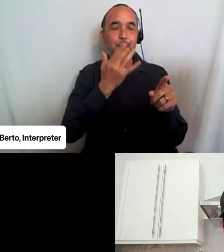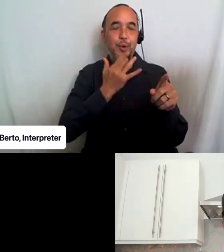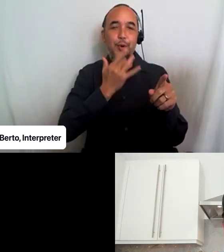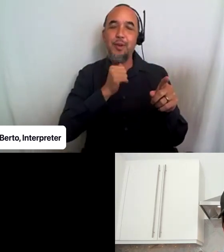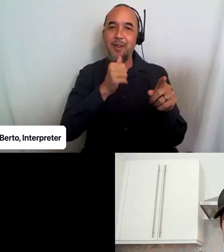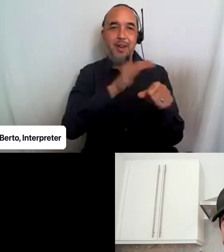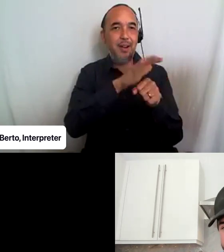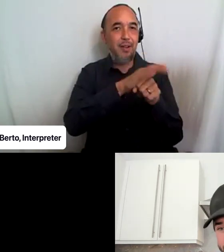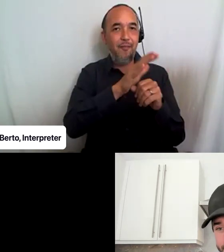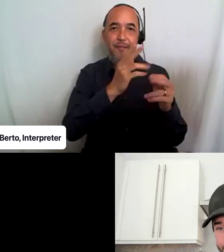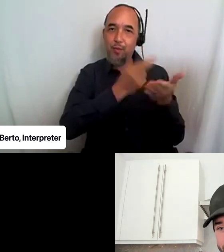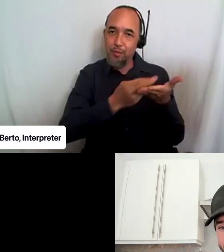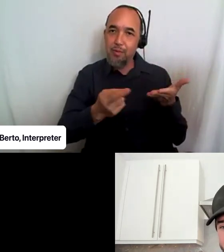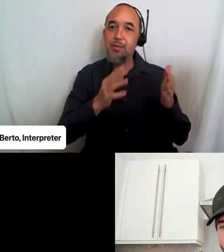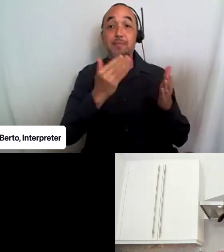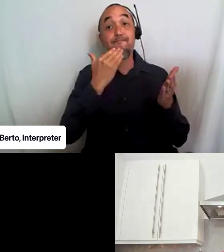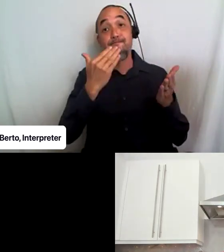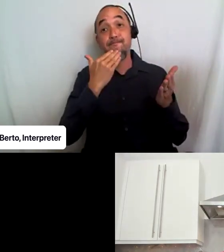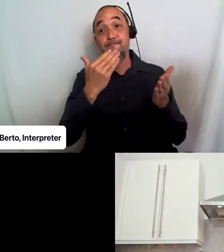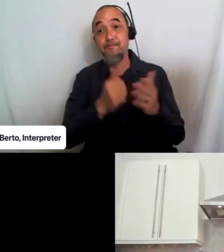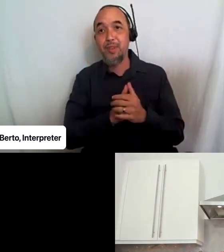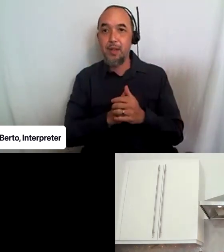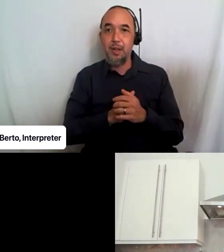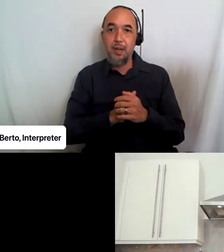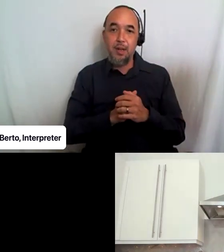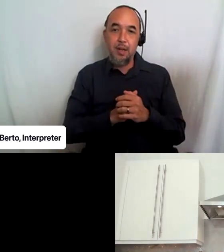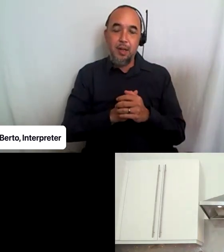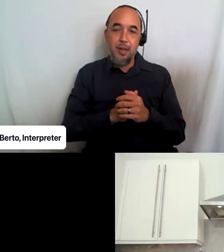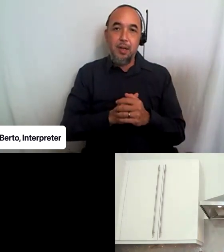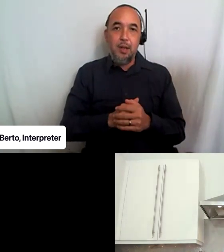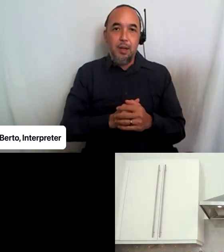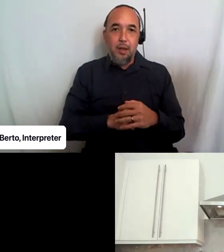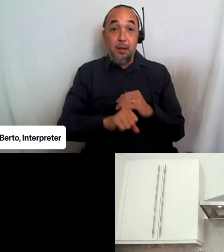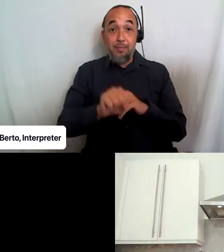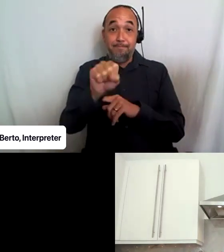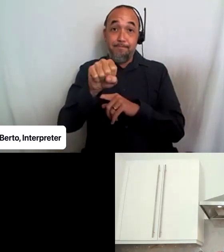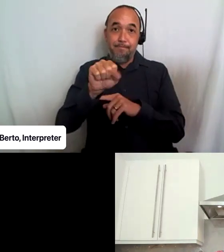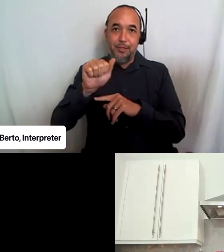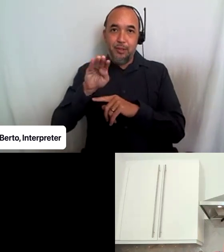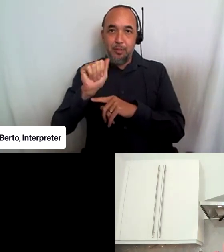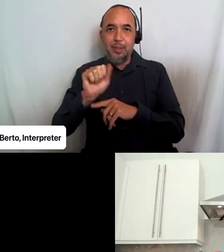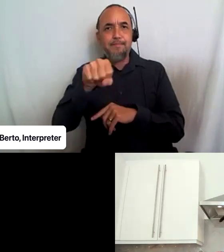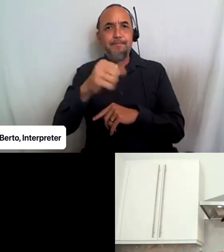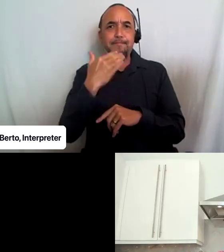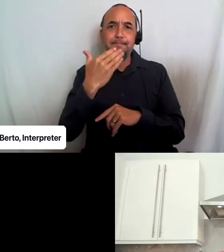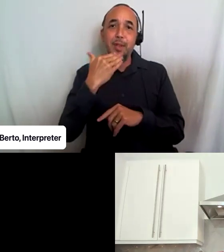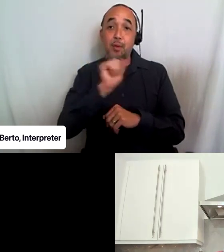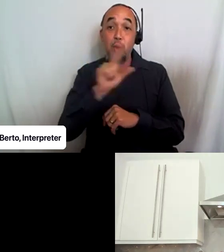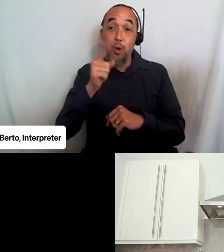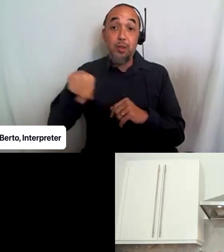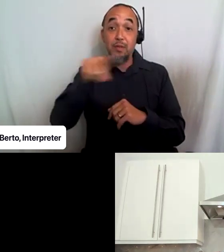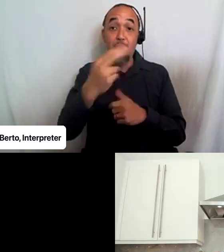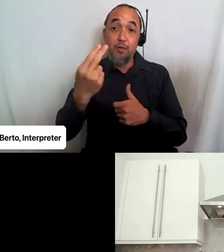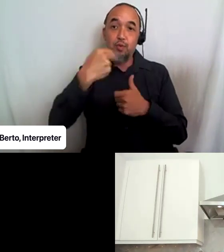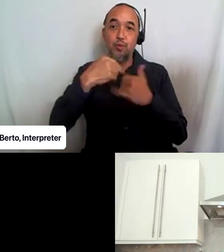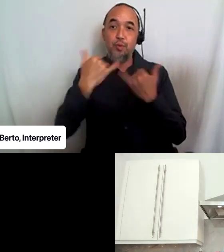on that. Yeah, 100%. Thanks for saying that, Charlie. All of you guys who are here today, we're supporting the LA